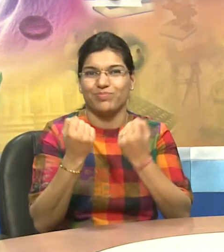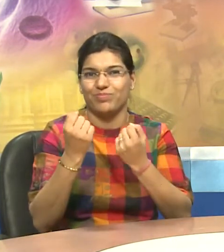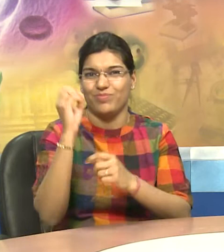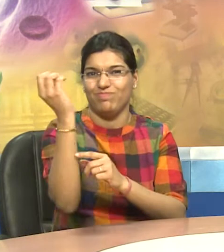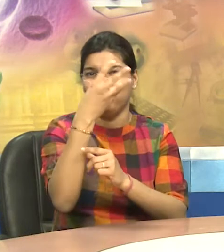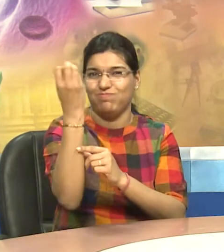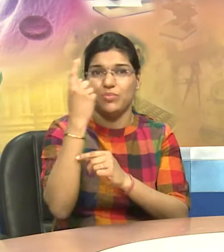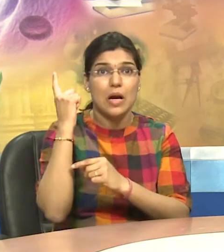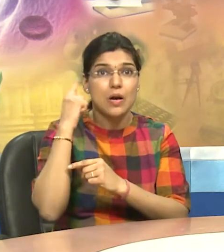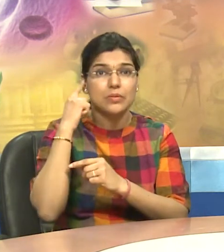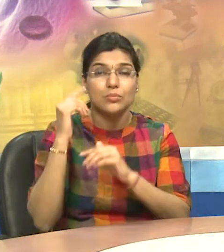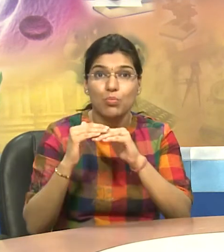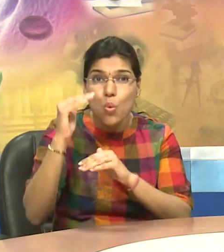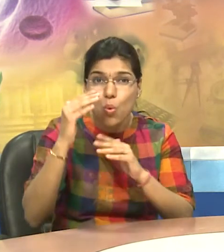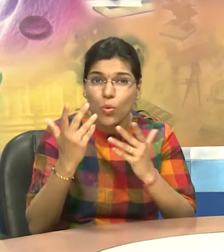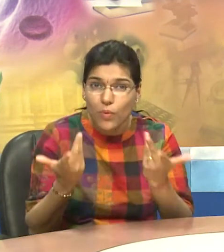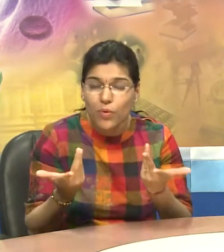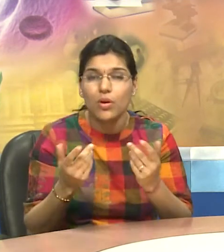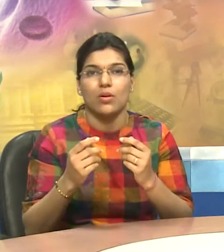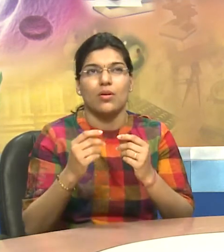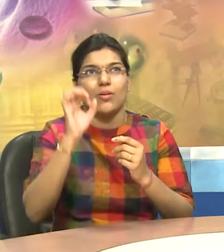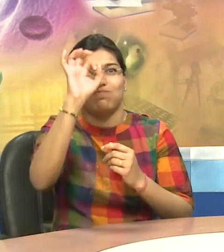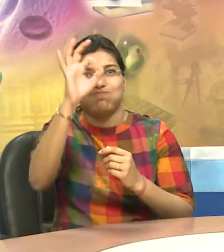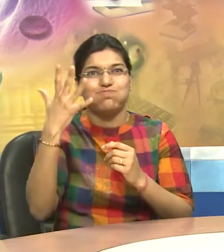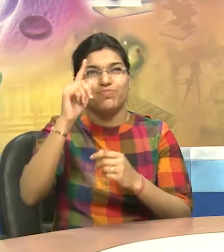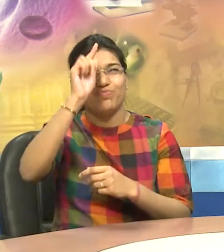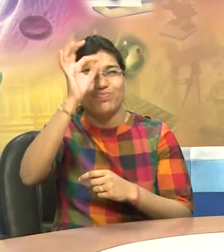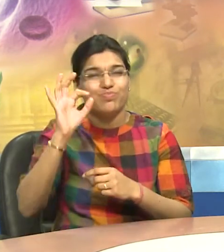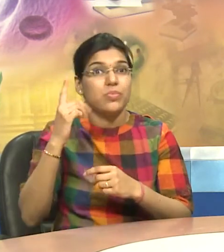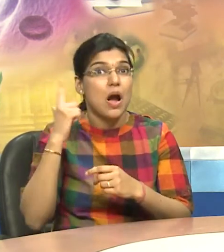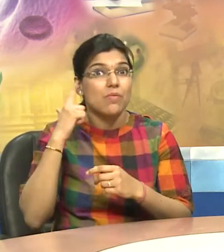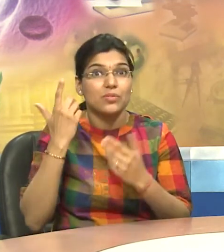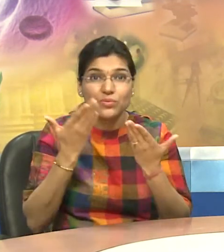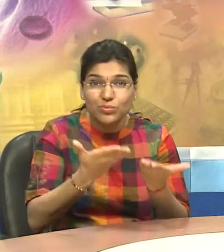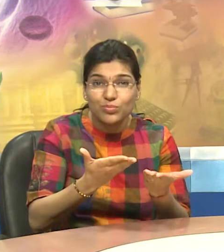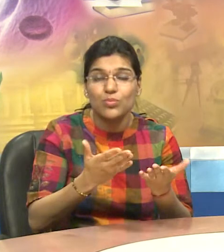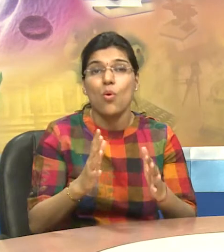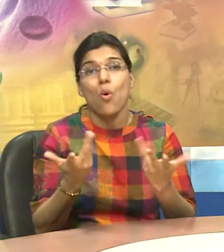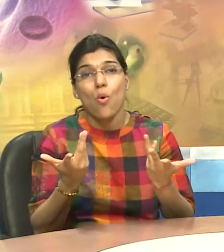The sound of fire engine, cloud thunder,